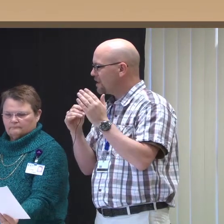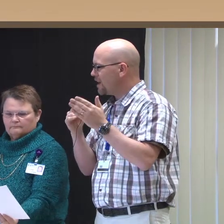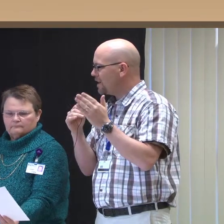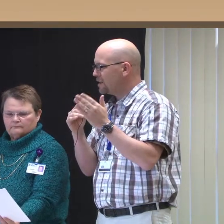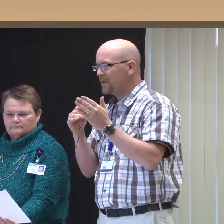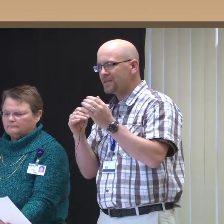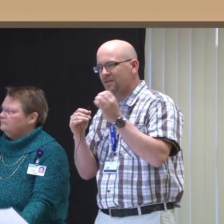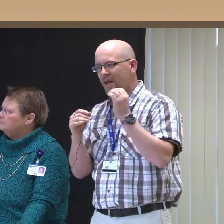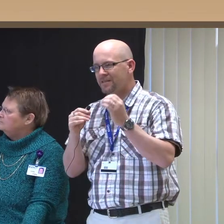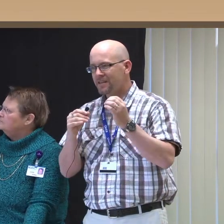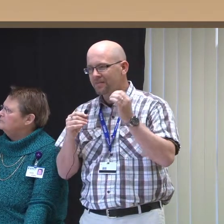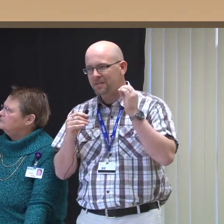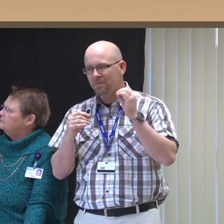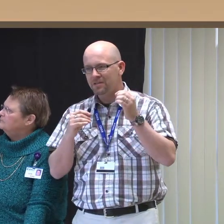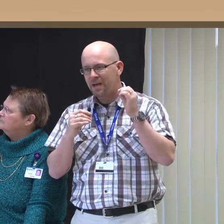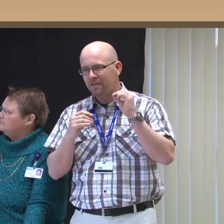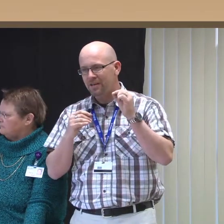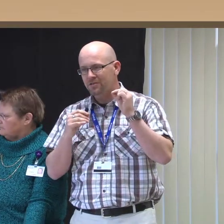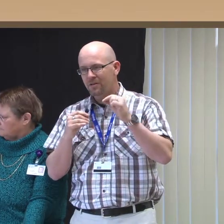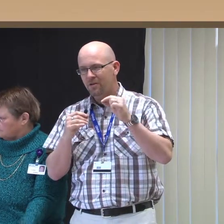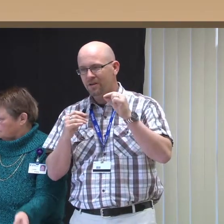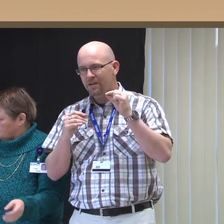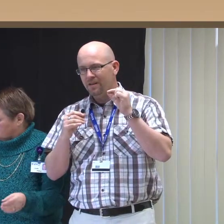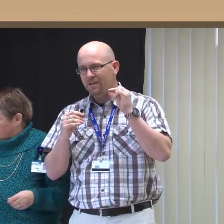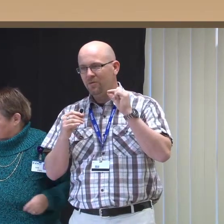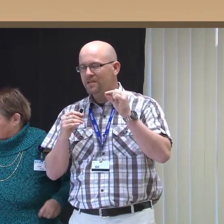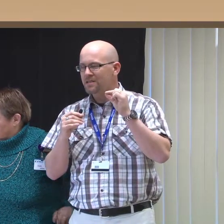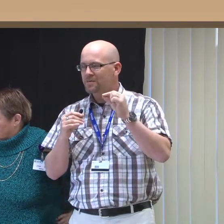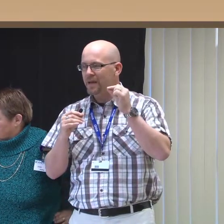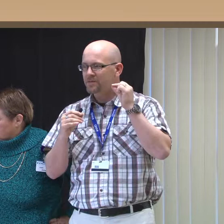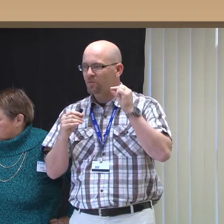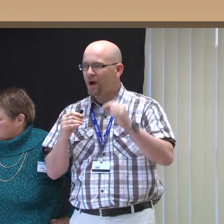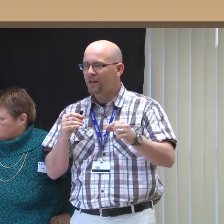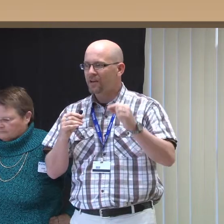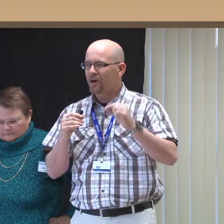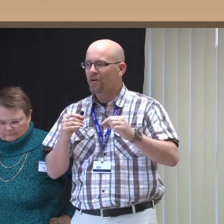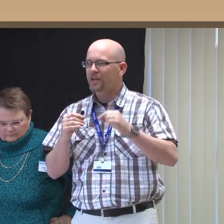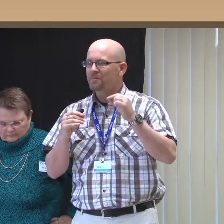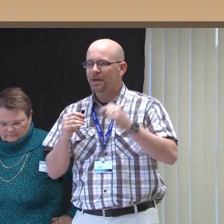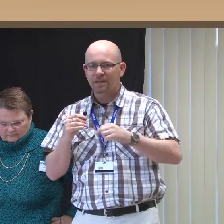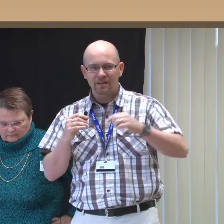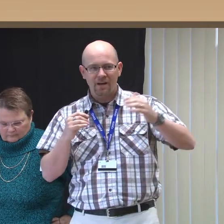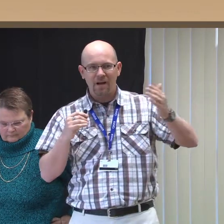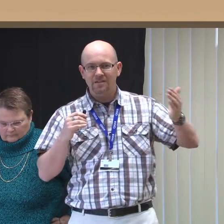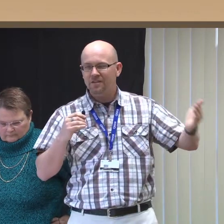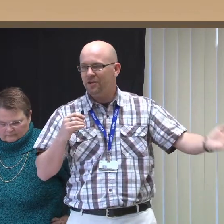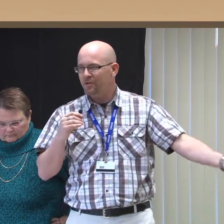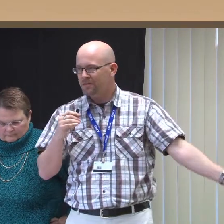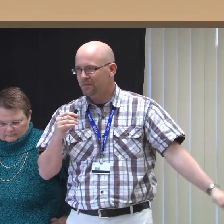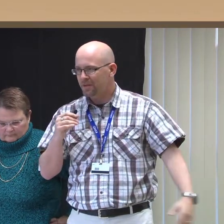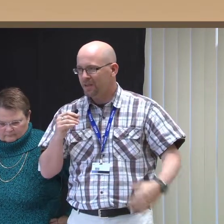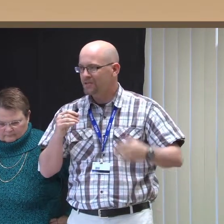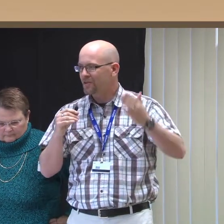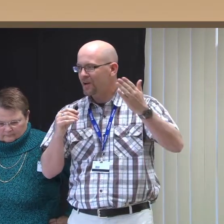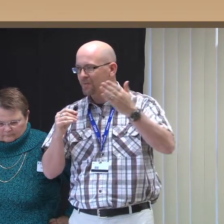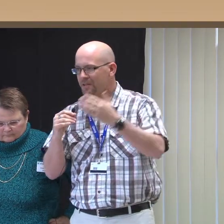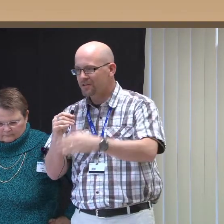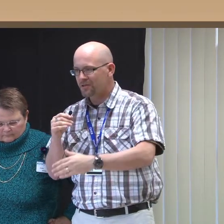non-admit. So that's if someone's having a stroke that we suspect while they're already admitted onto the unit someplace or they're on med surge